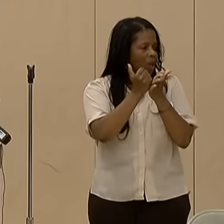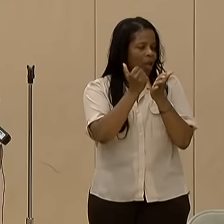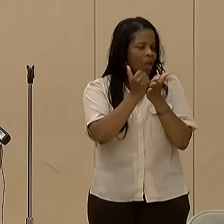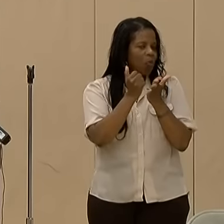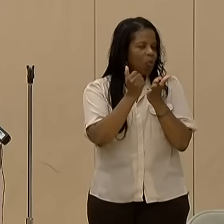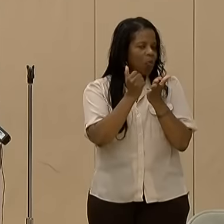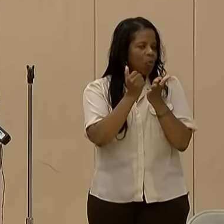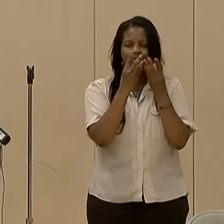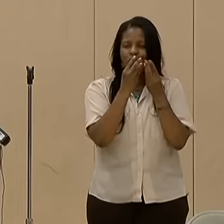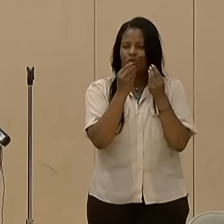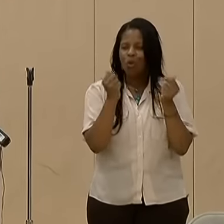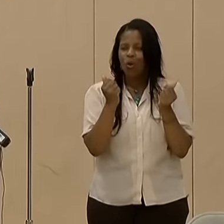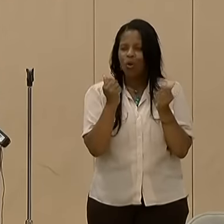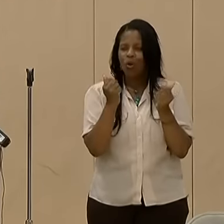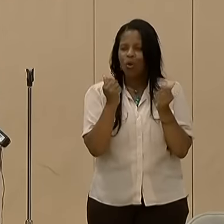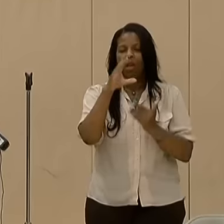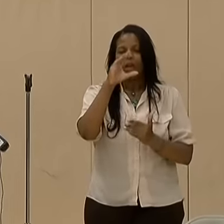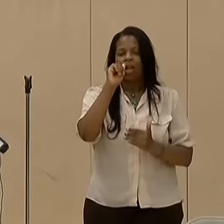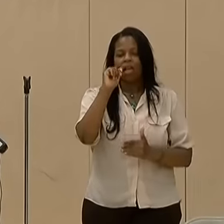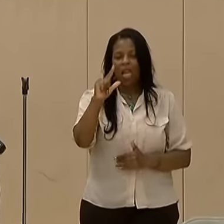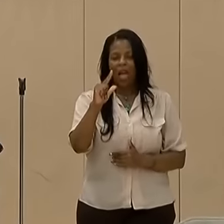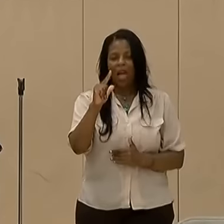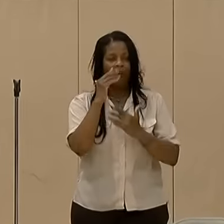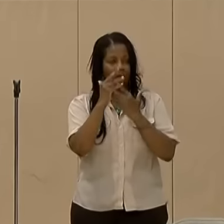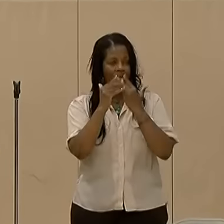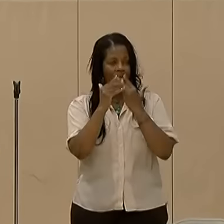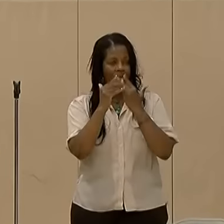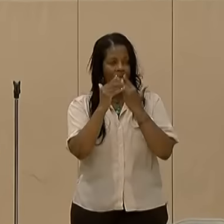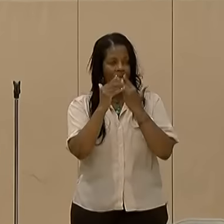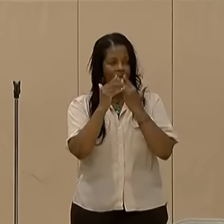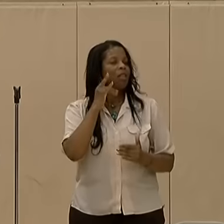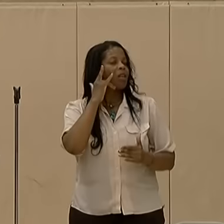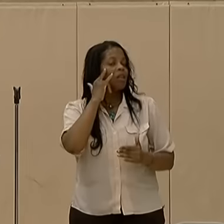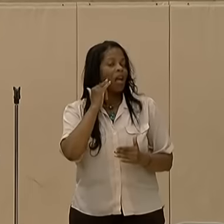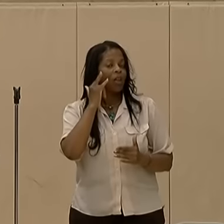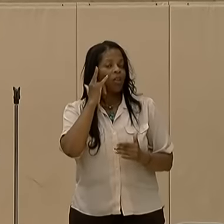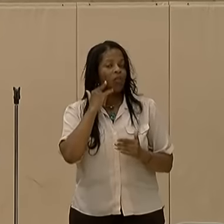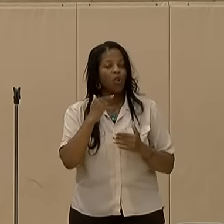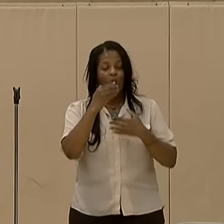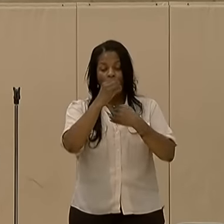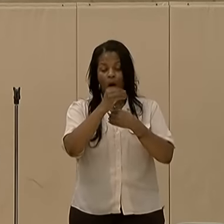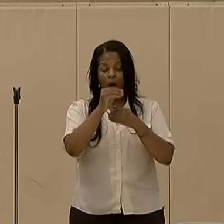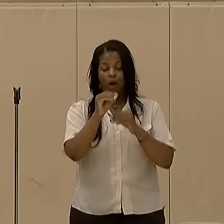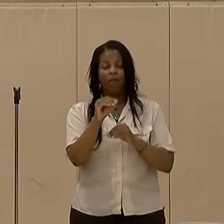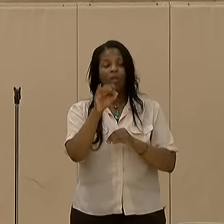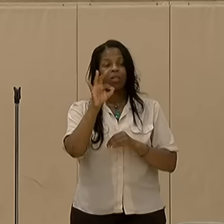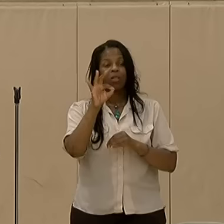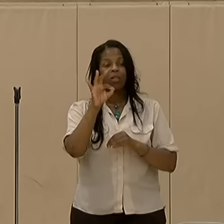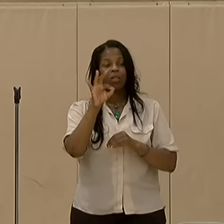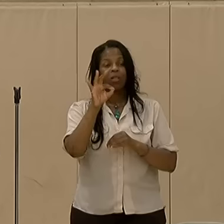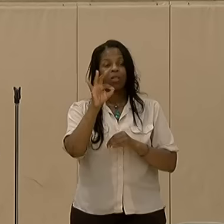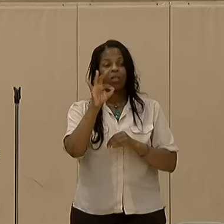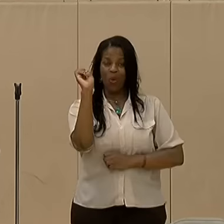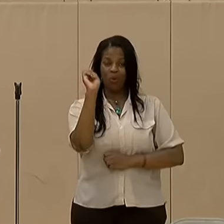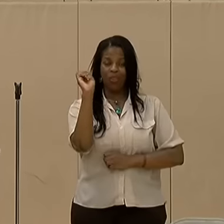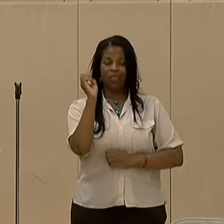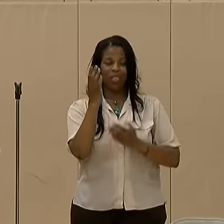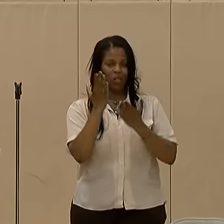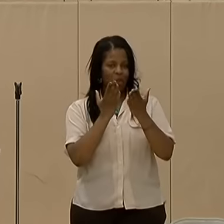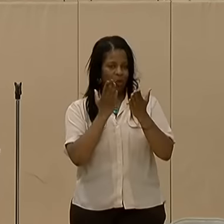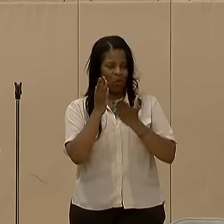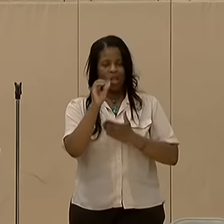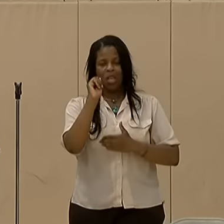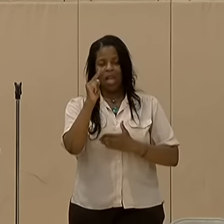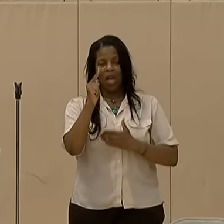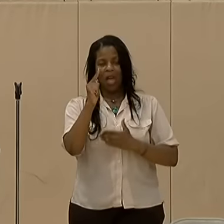fire. CAL FIRE and the California Office of Emergency Services. CAL FIRE partners with the Kern